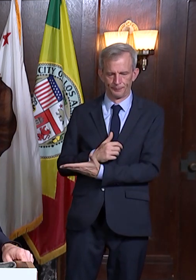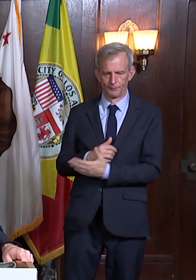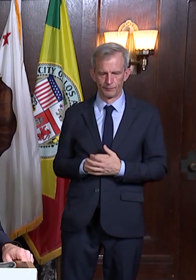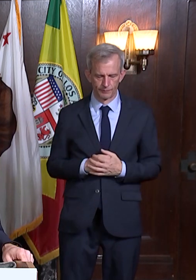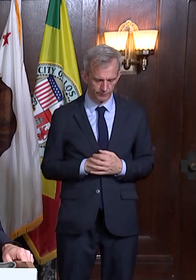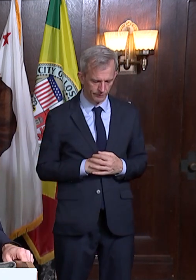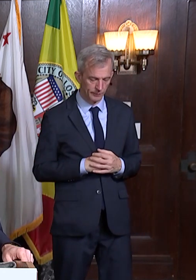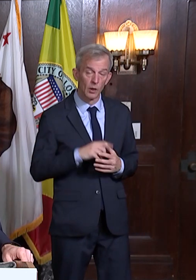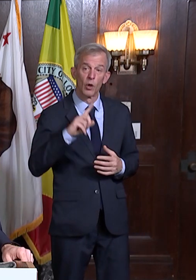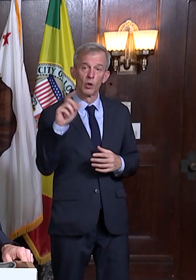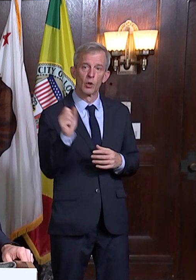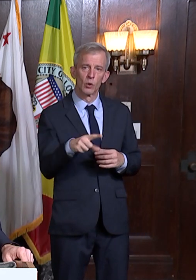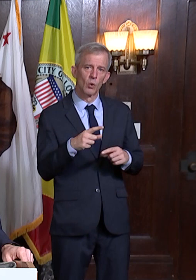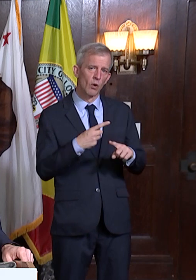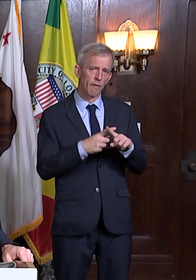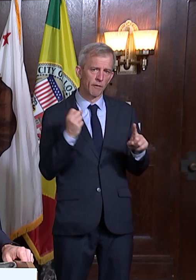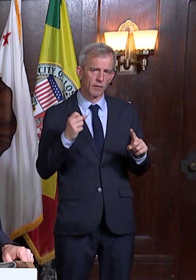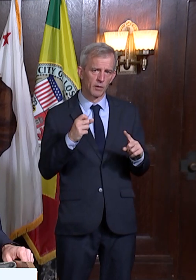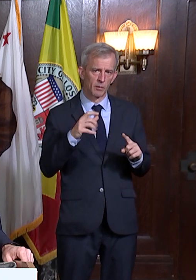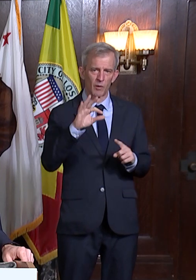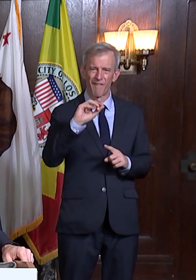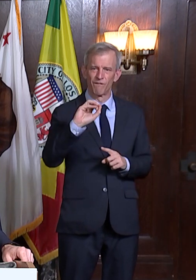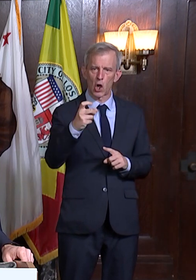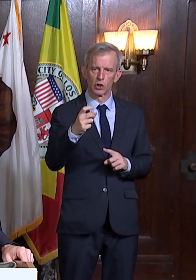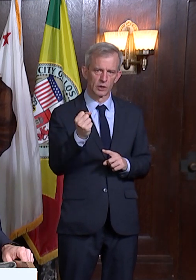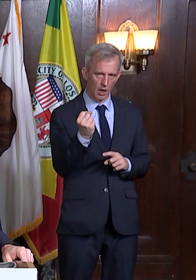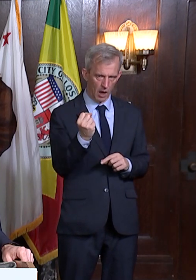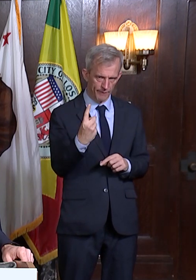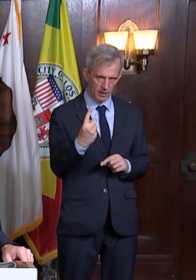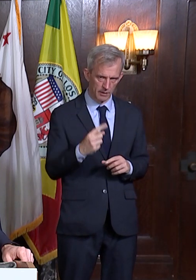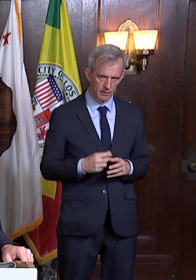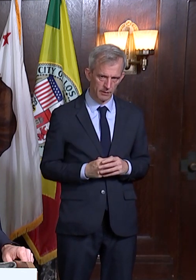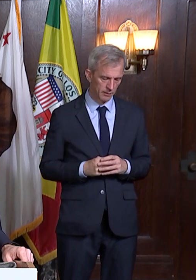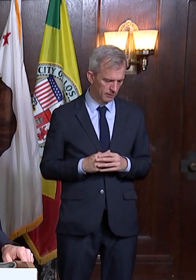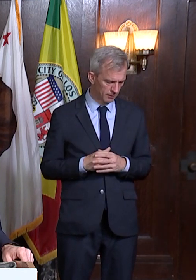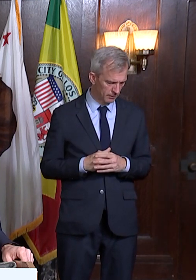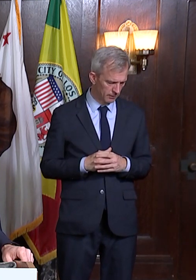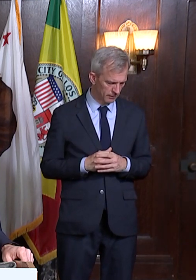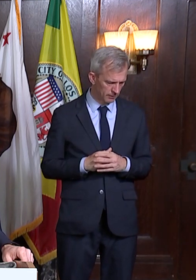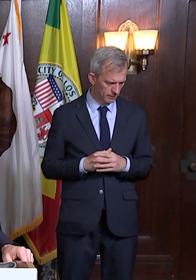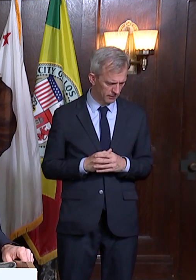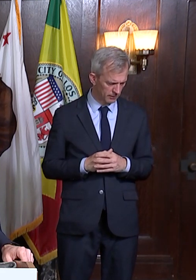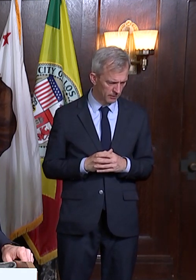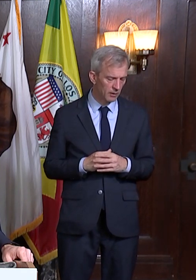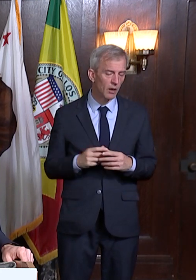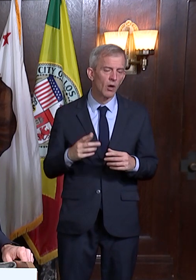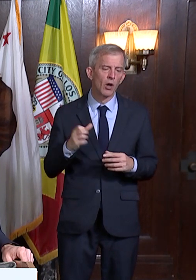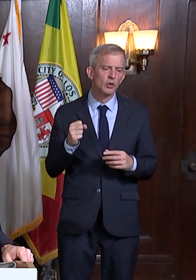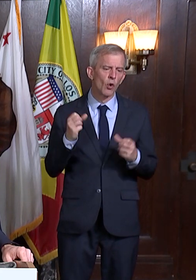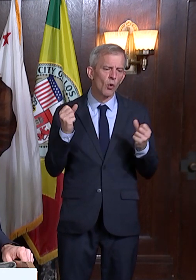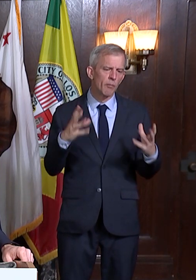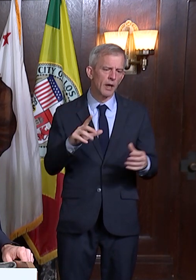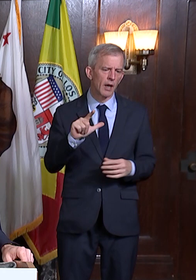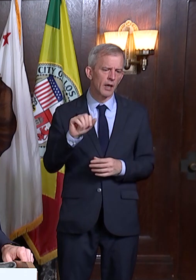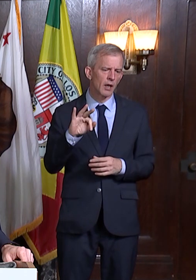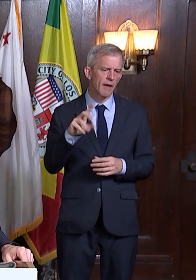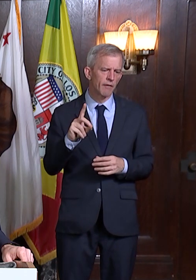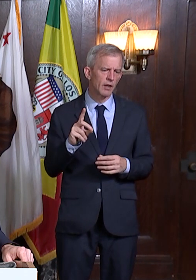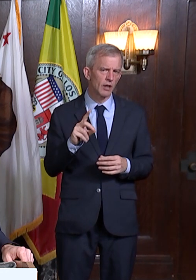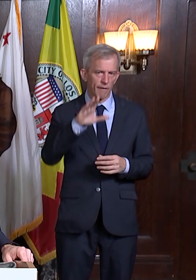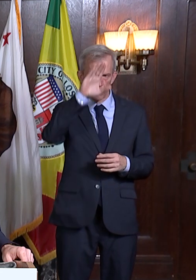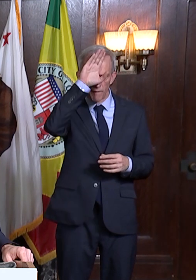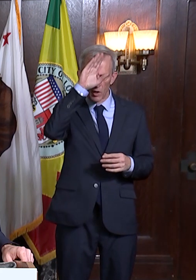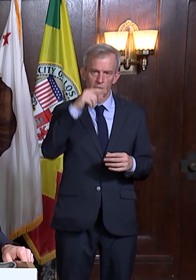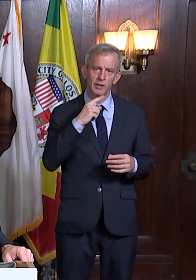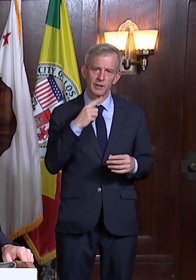Question from Marla Tejas from Fox 11. Yes. The sheriff and many LAFD firefighters warn the vaccine mandate is an imminent